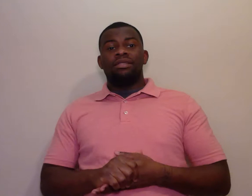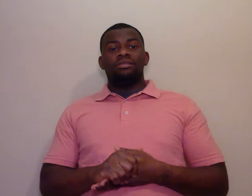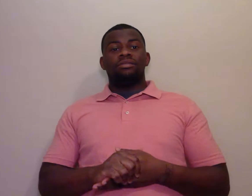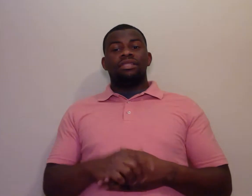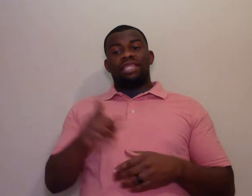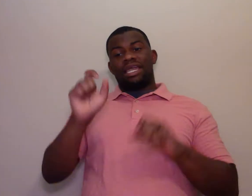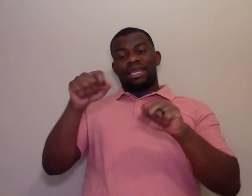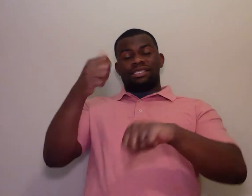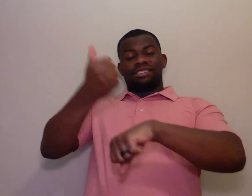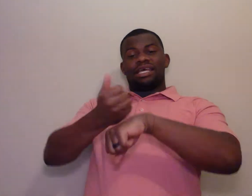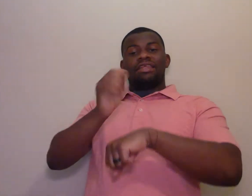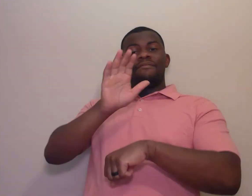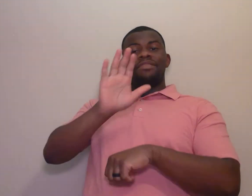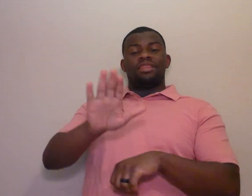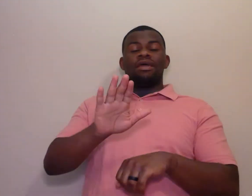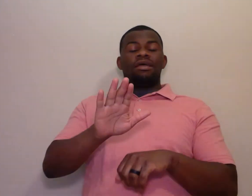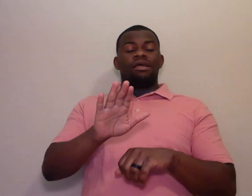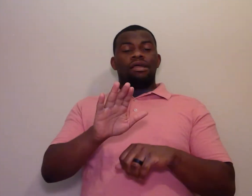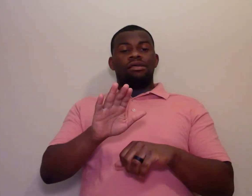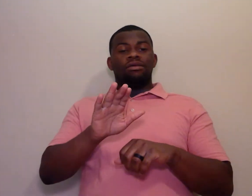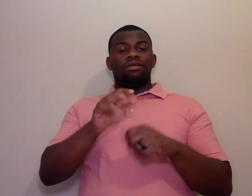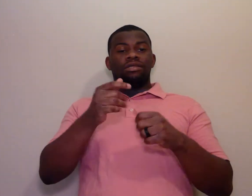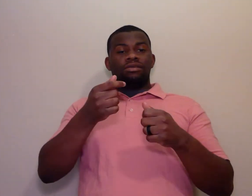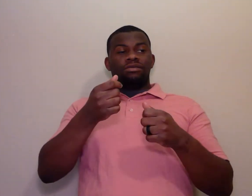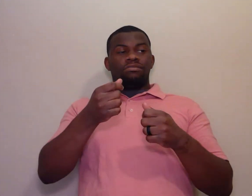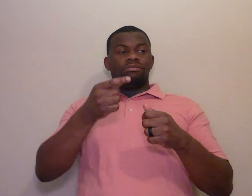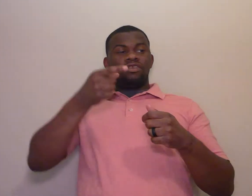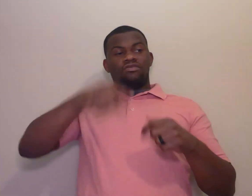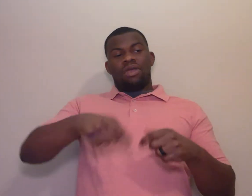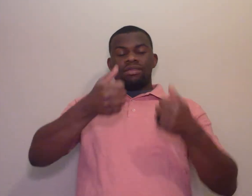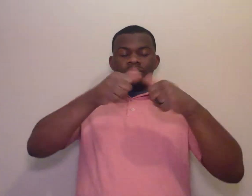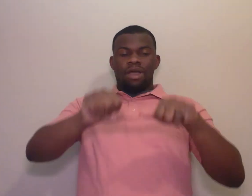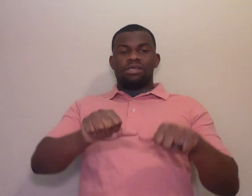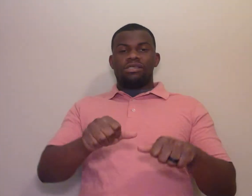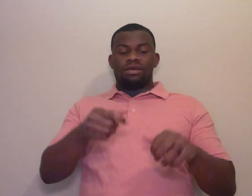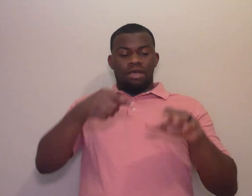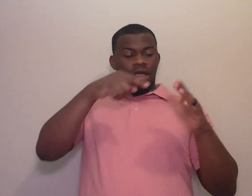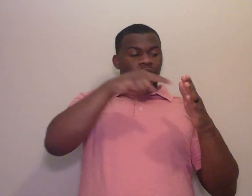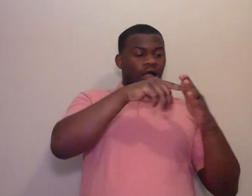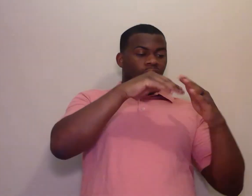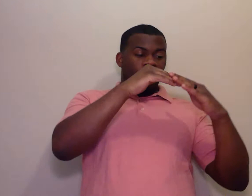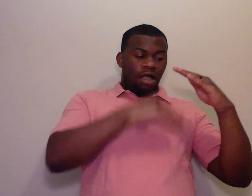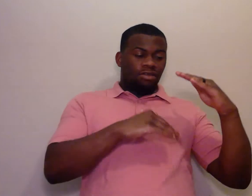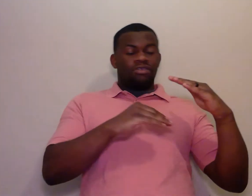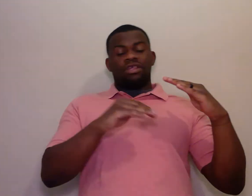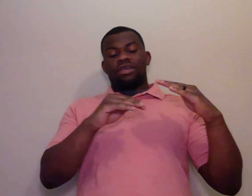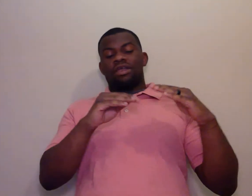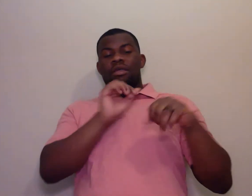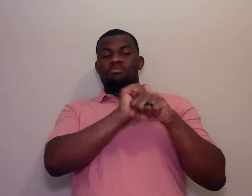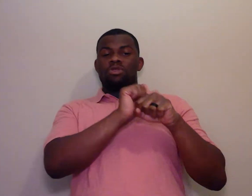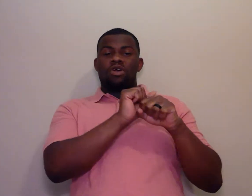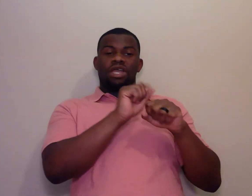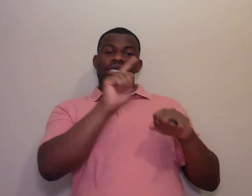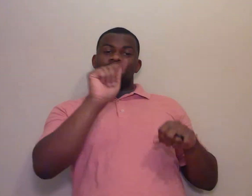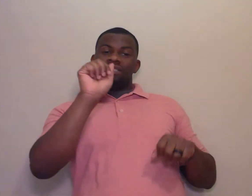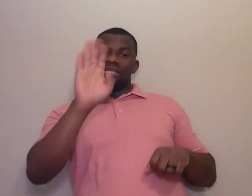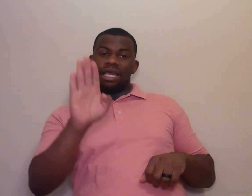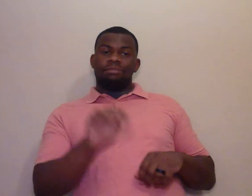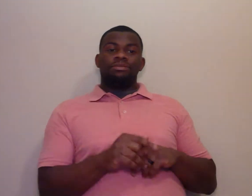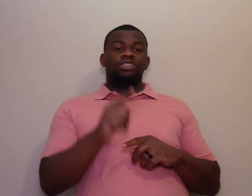direct deposit through their MyNMSU account under the Employee tab. When you set up the direct deposit, be sure you